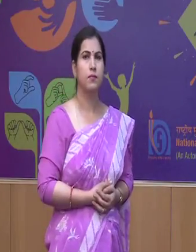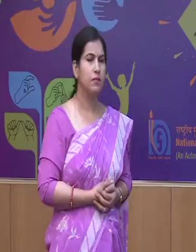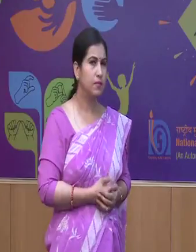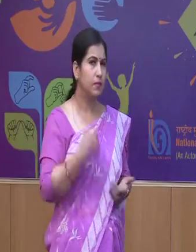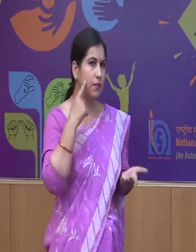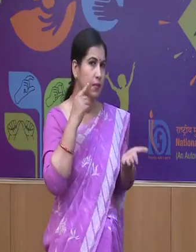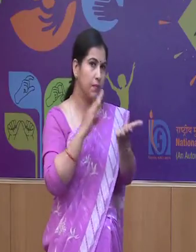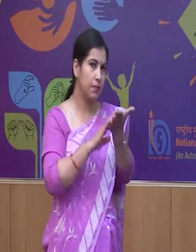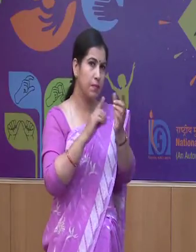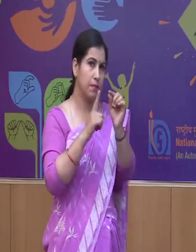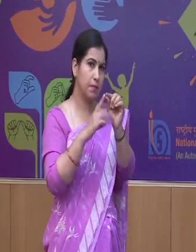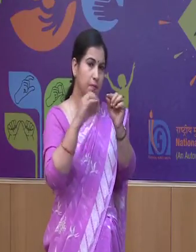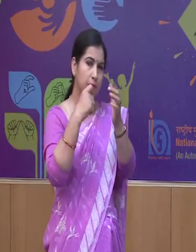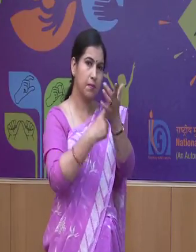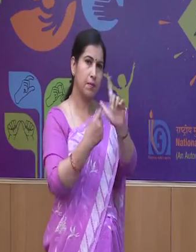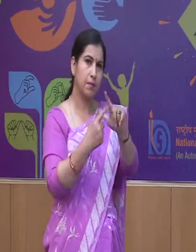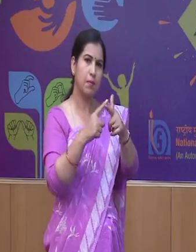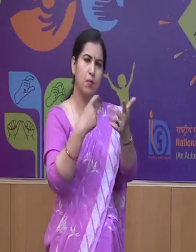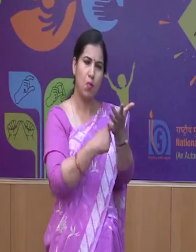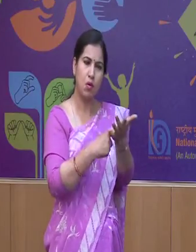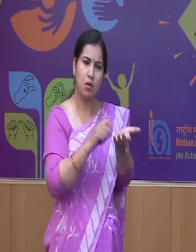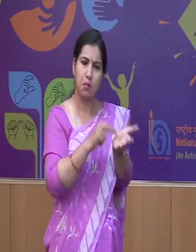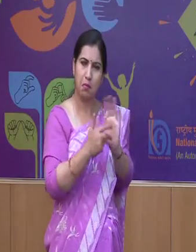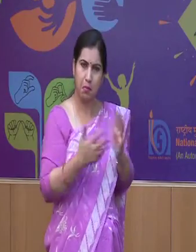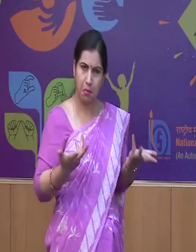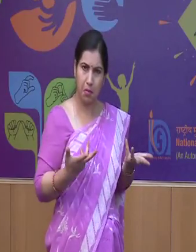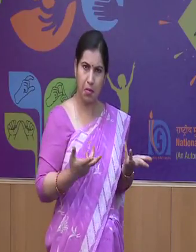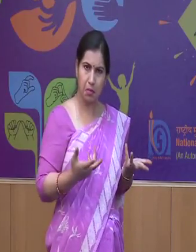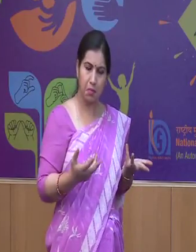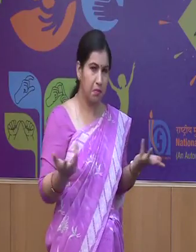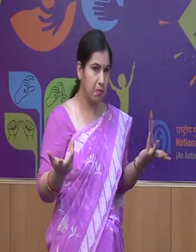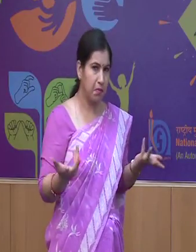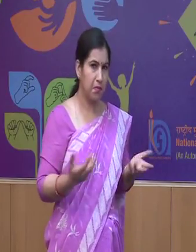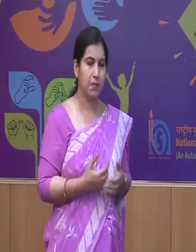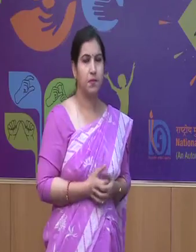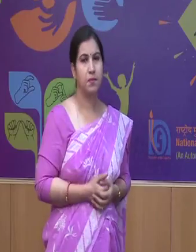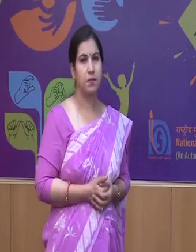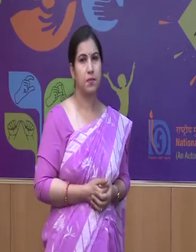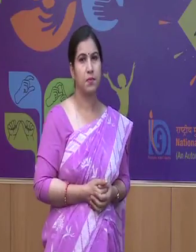Importer? What does this mean, importer?